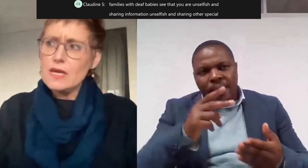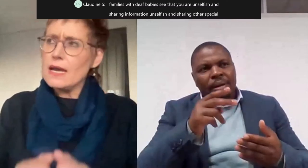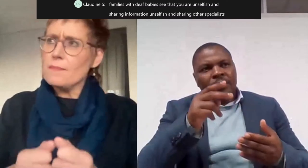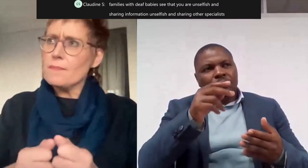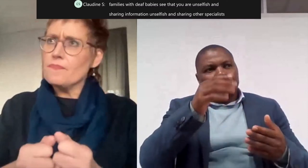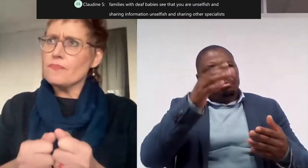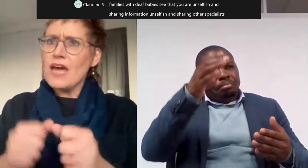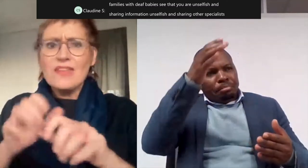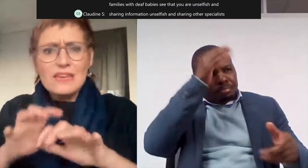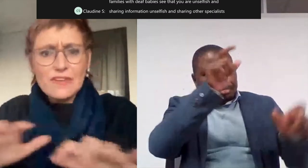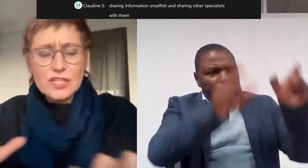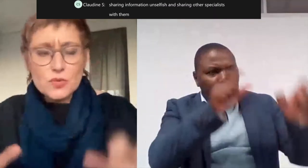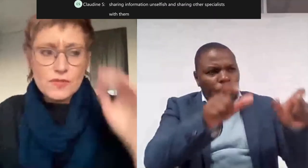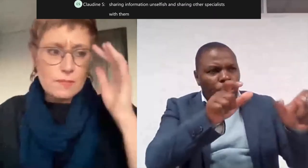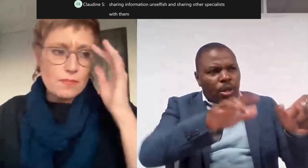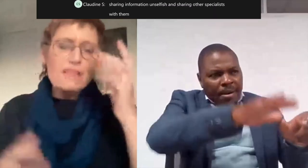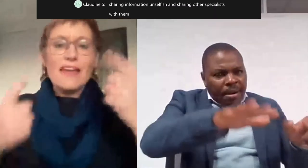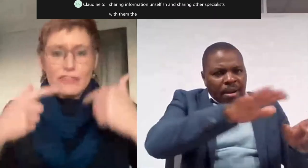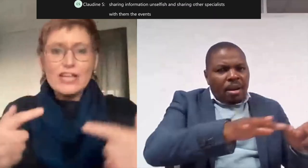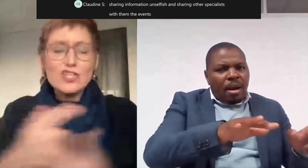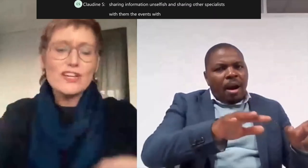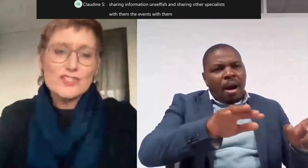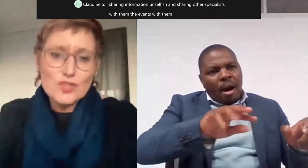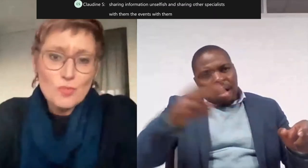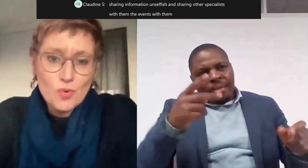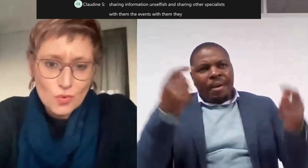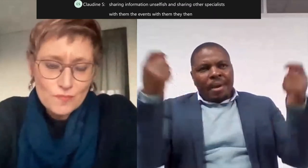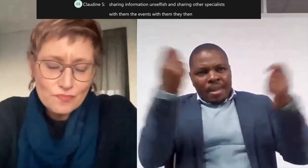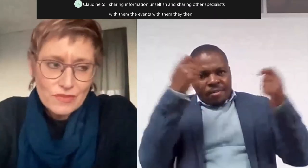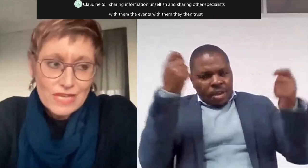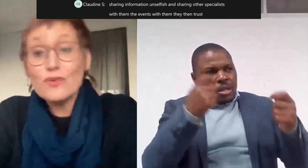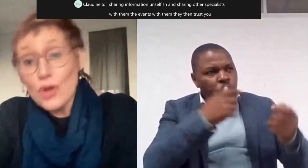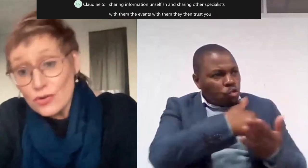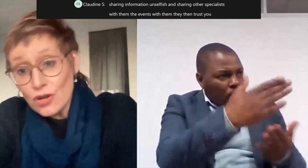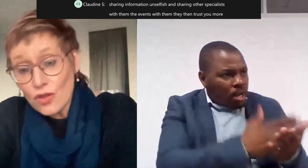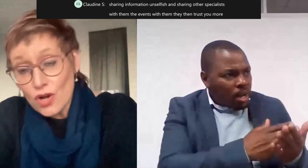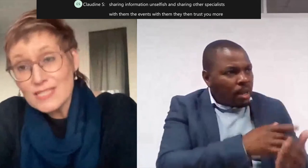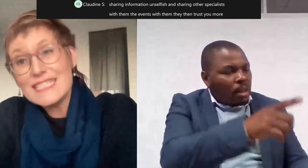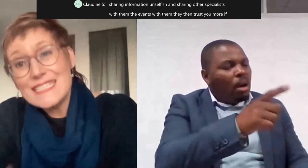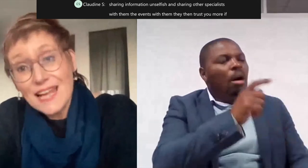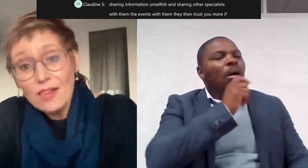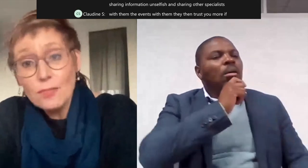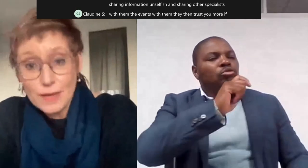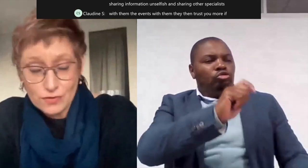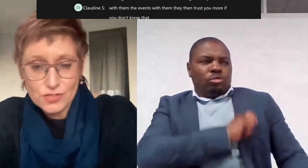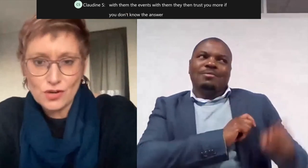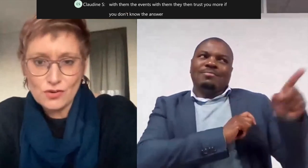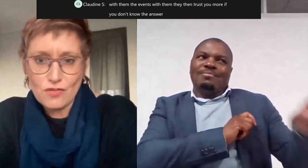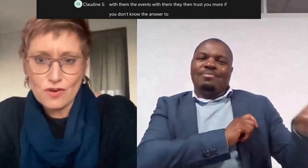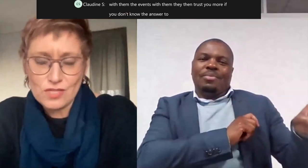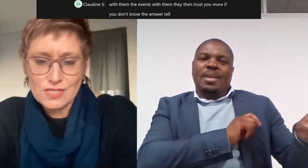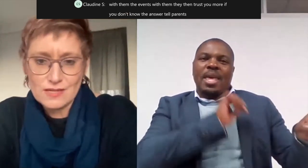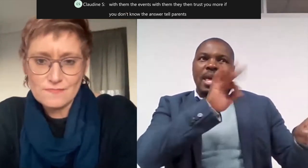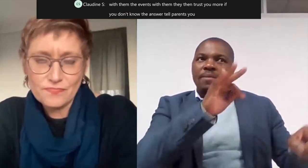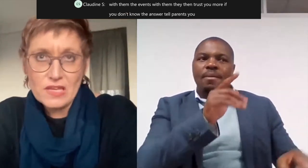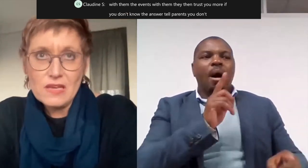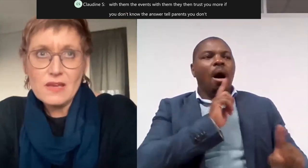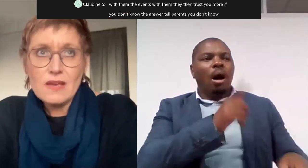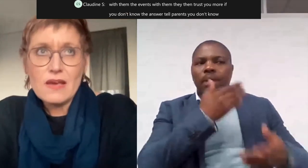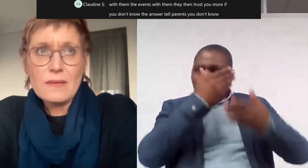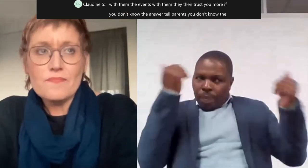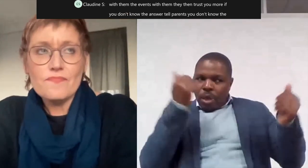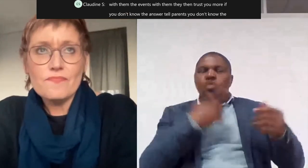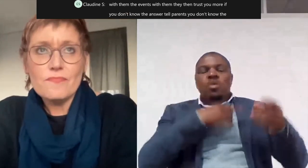them, other events with them, they then trust you more. If you don't know the answer, tell parents you don't know the answer.